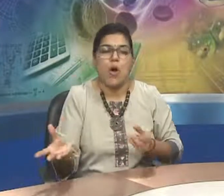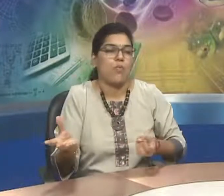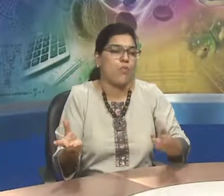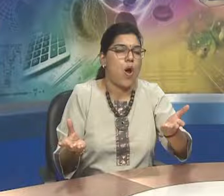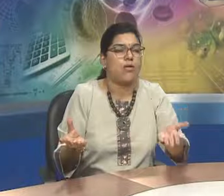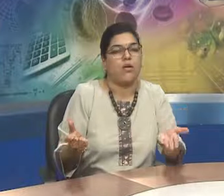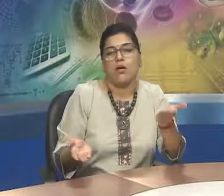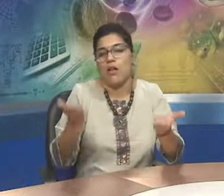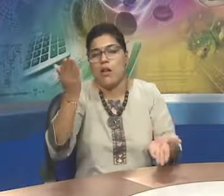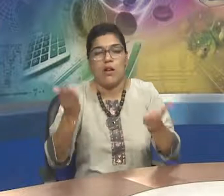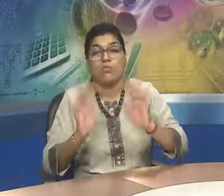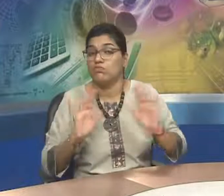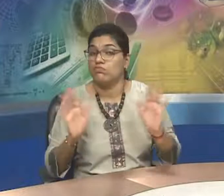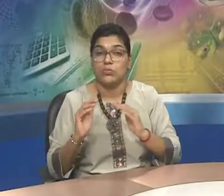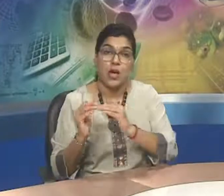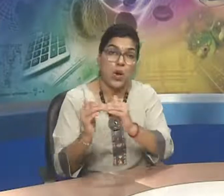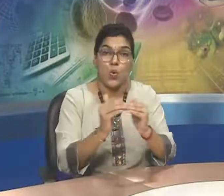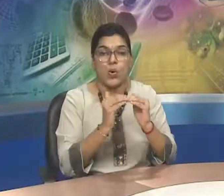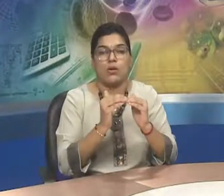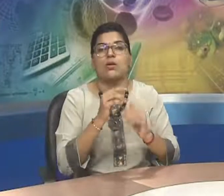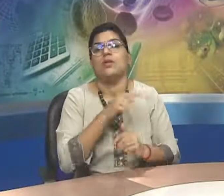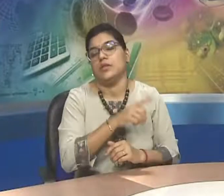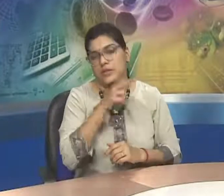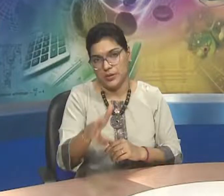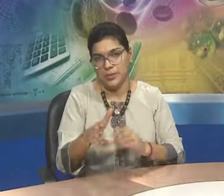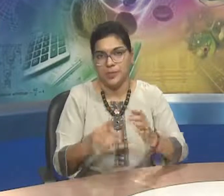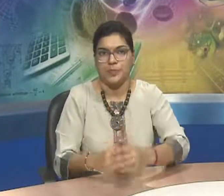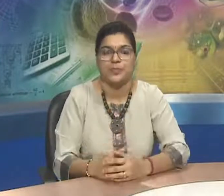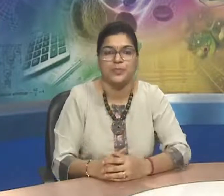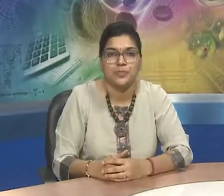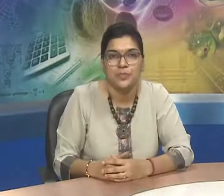And we all must follow this.